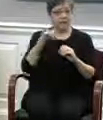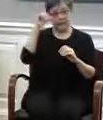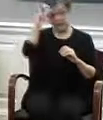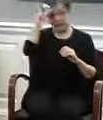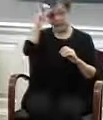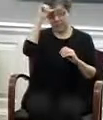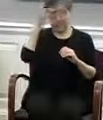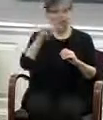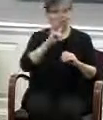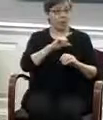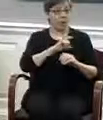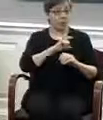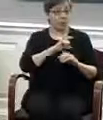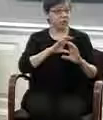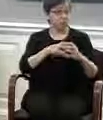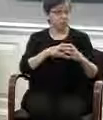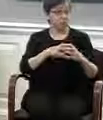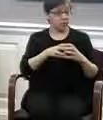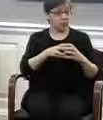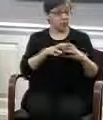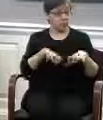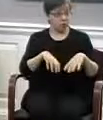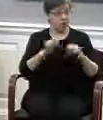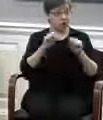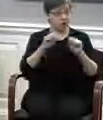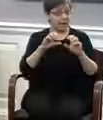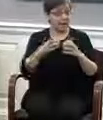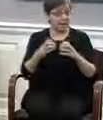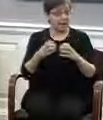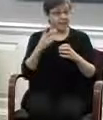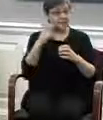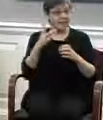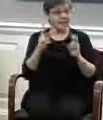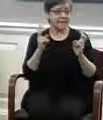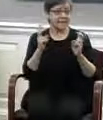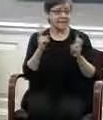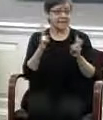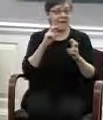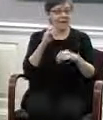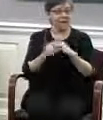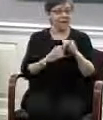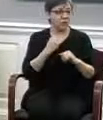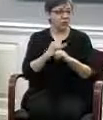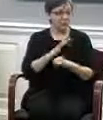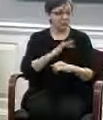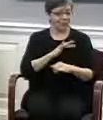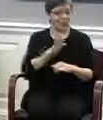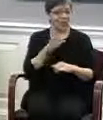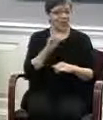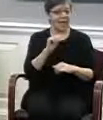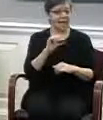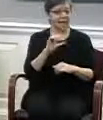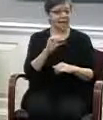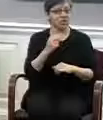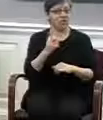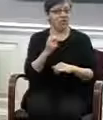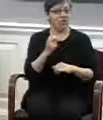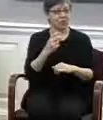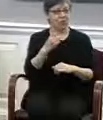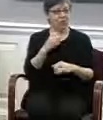or police groups that see this kind of international cachet in having a human rights certification.